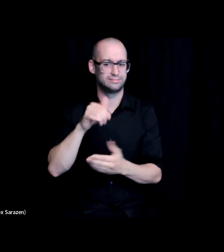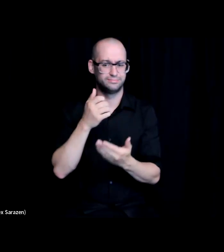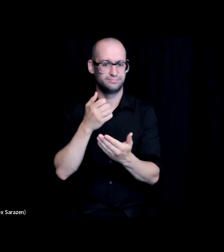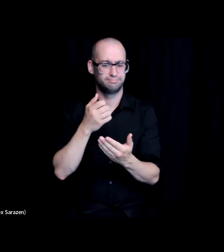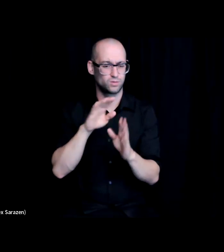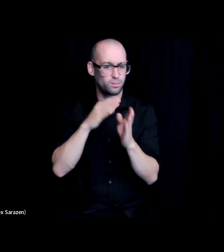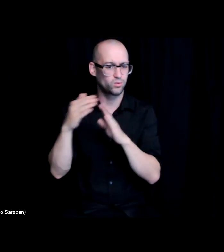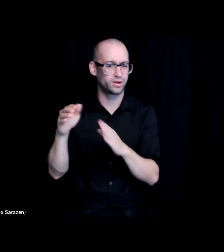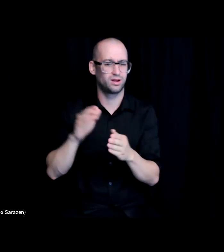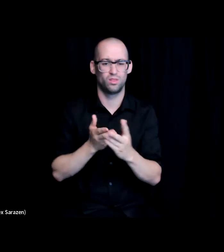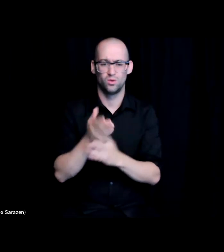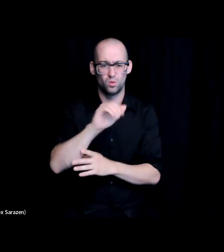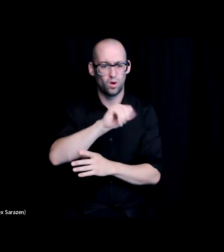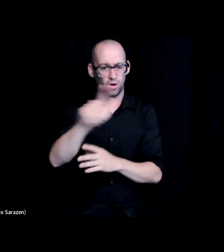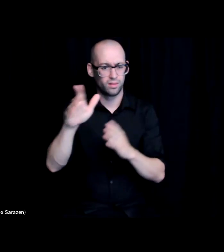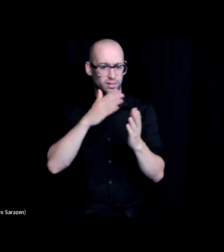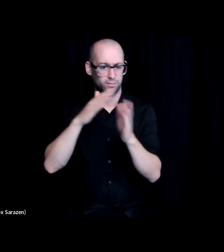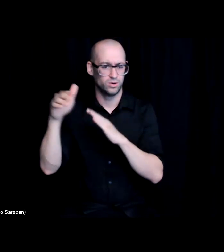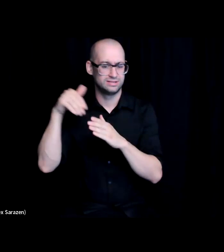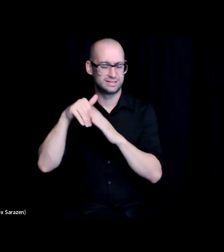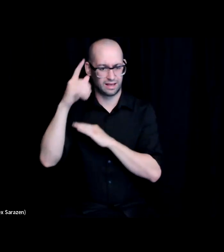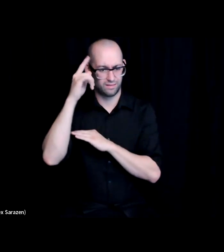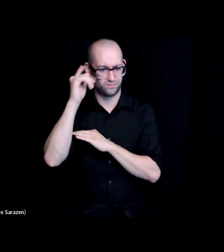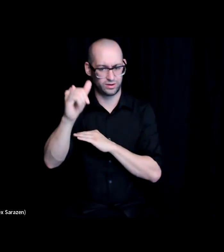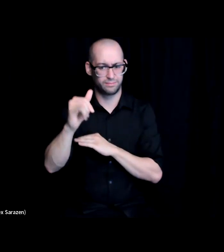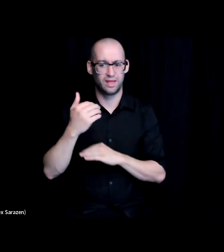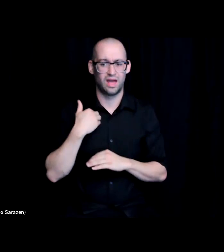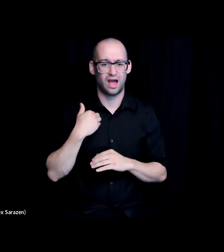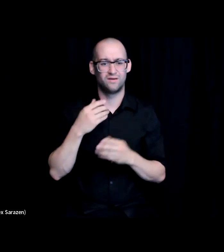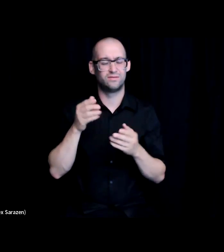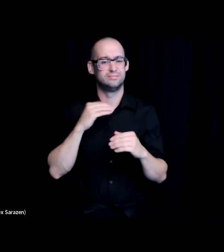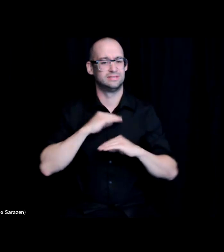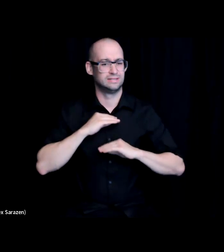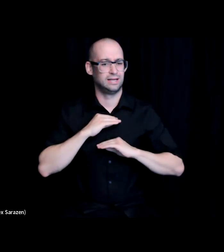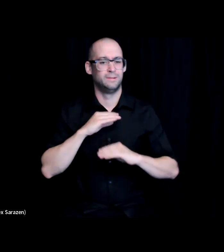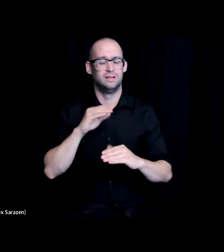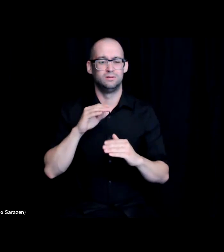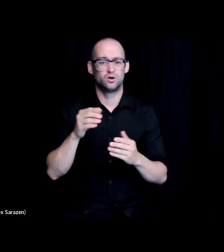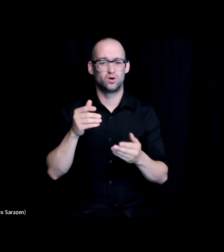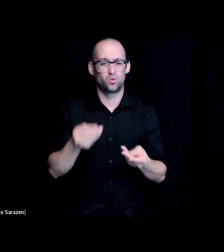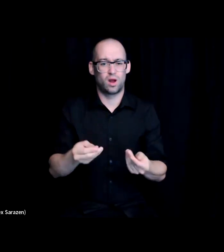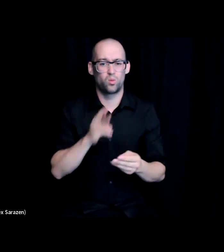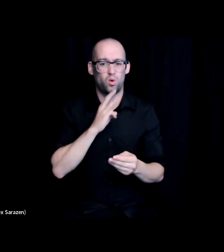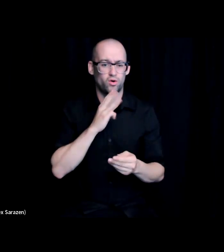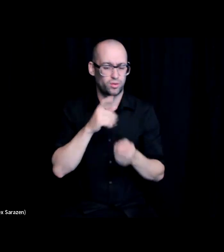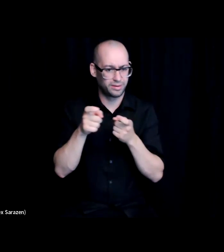throughout California. We've got sustainable groundwater management. That's going to require additional